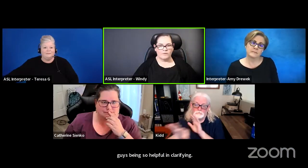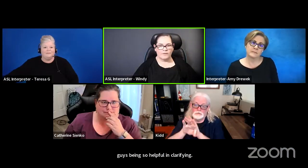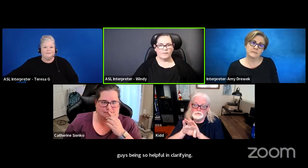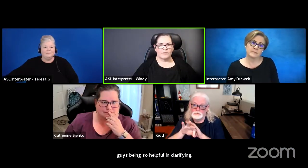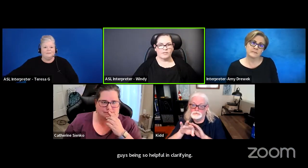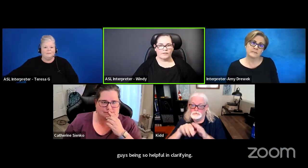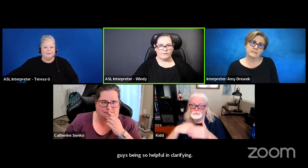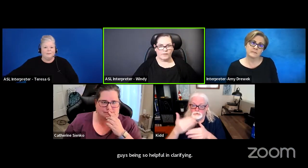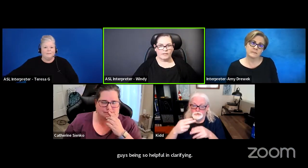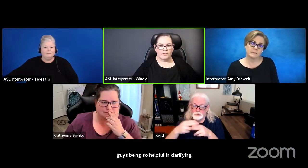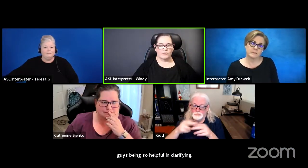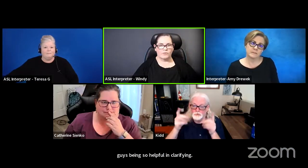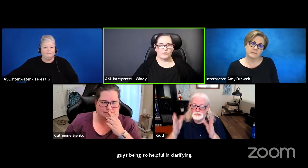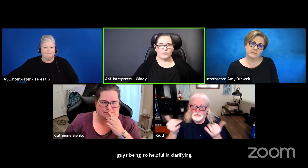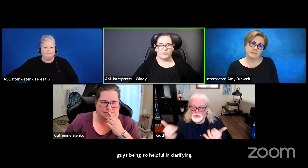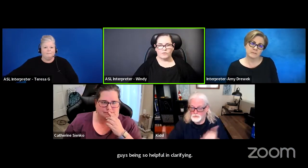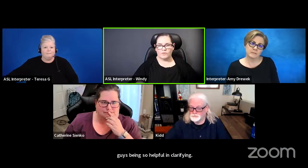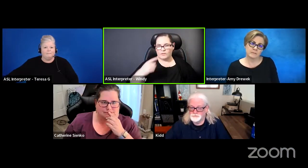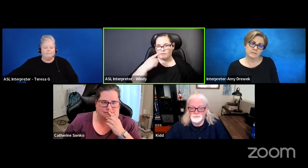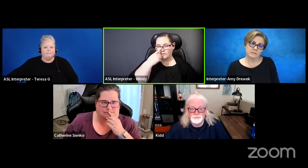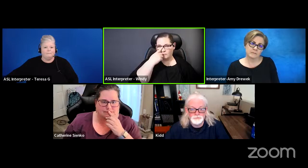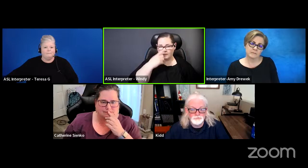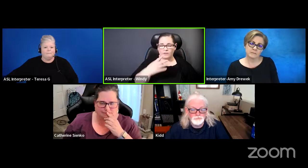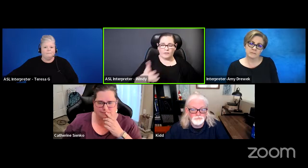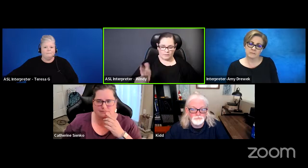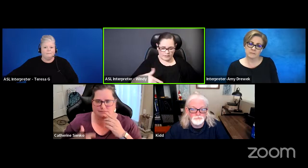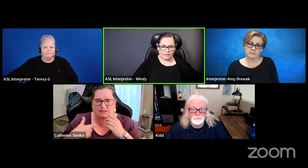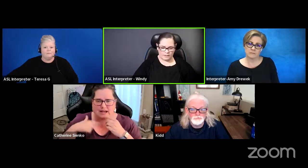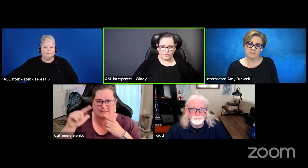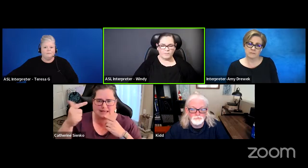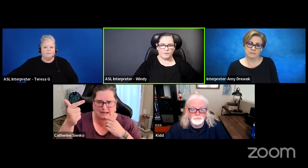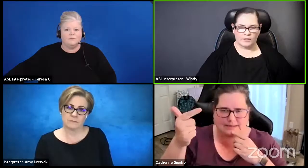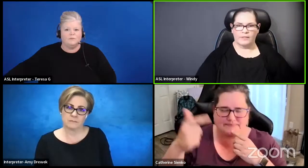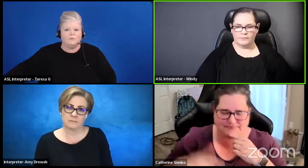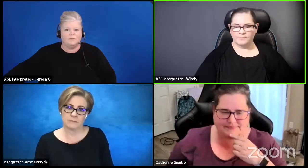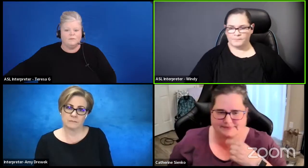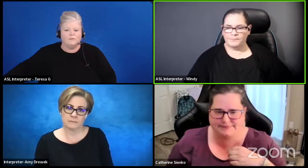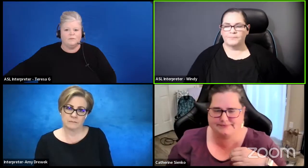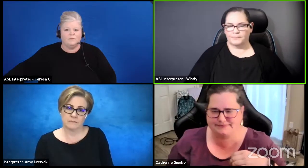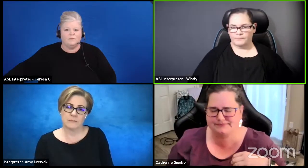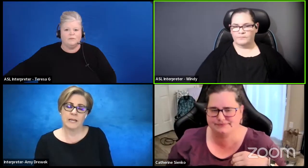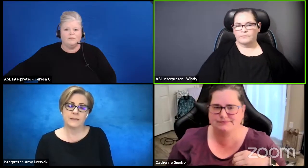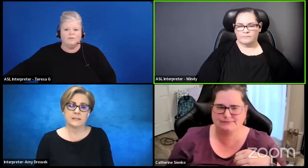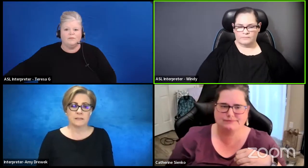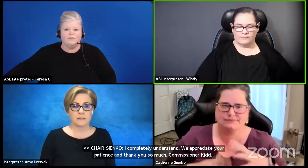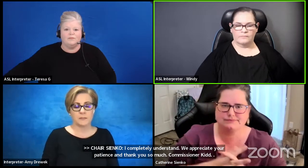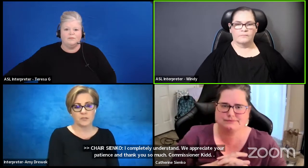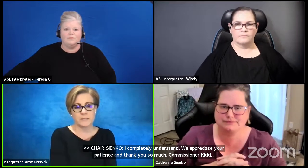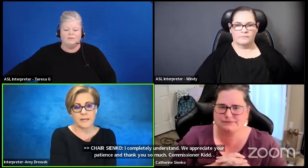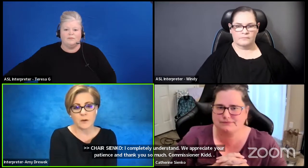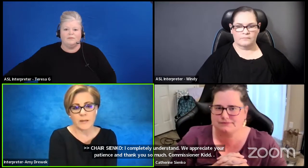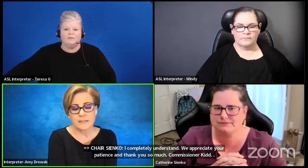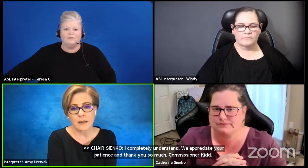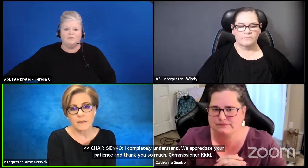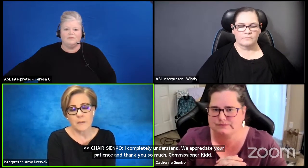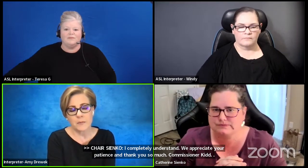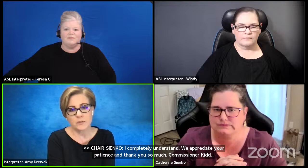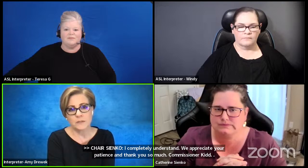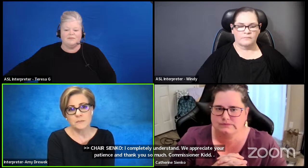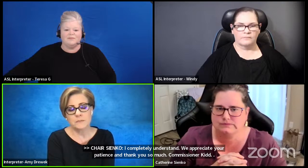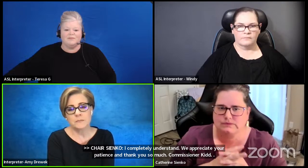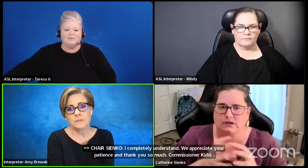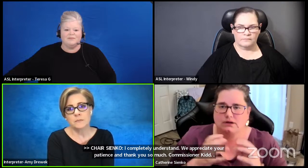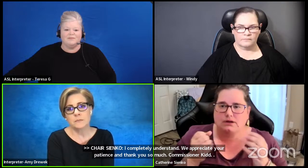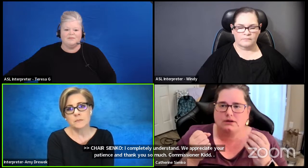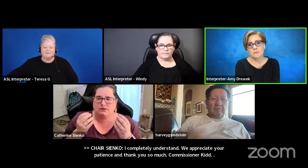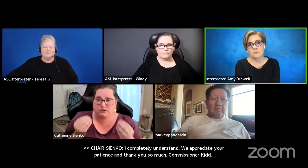So I move that we start voting to choose the interim director now. And this is Commissioner Cienko. I